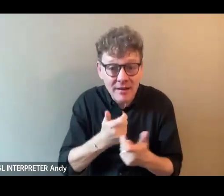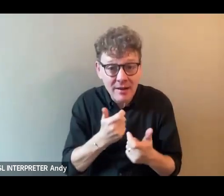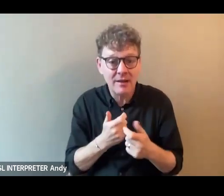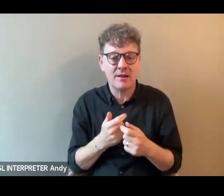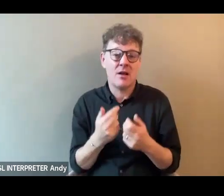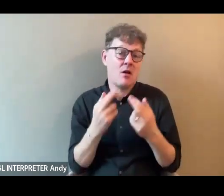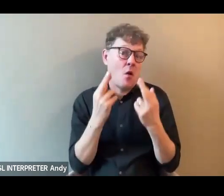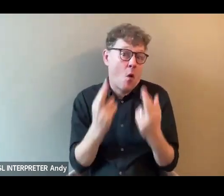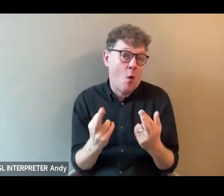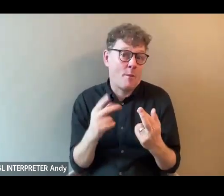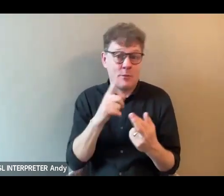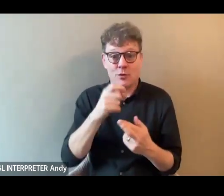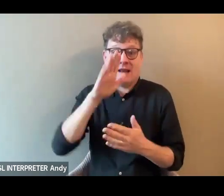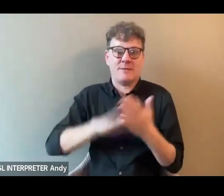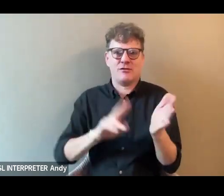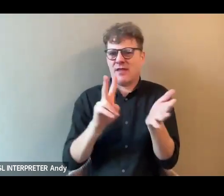experience the virtual reality.